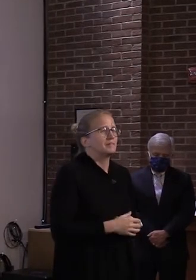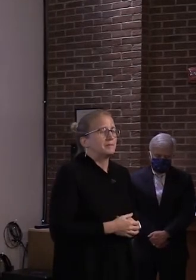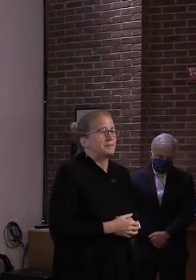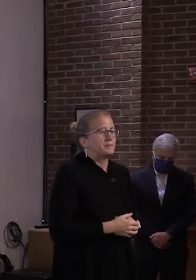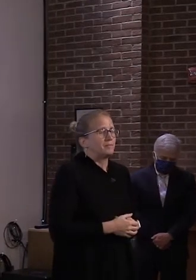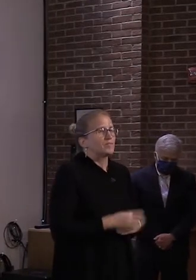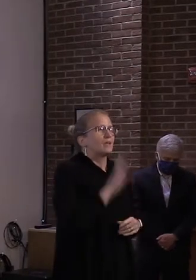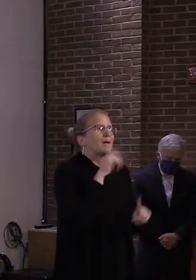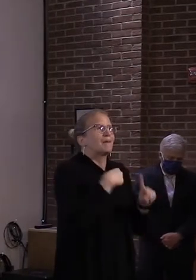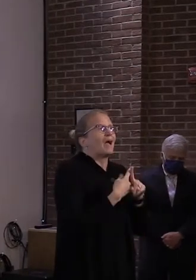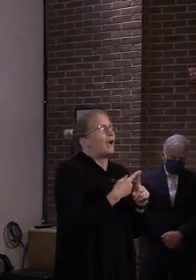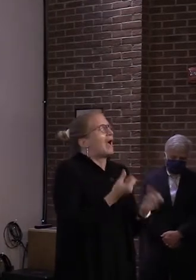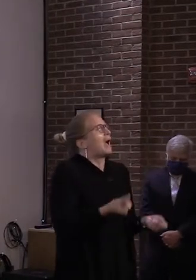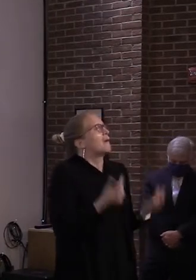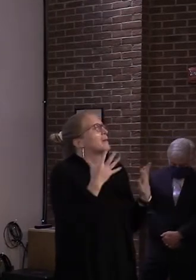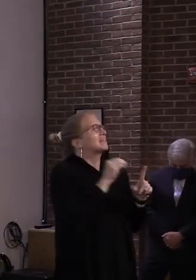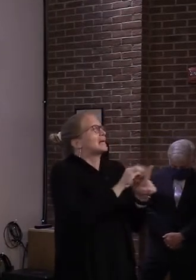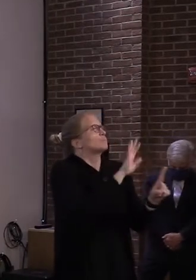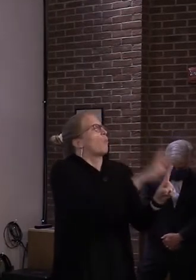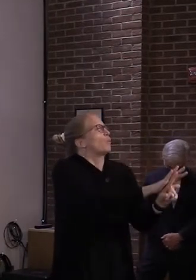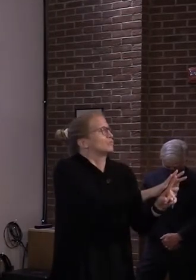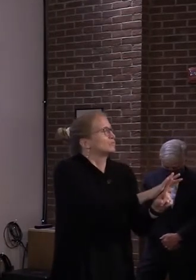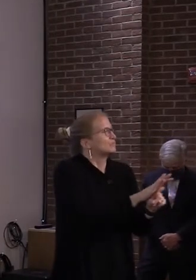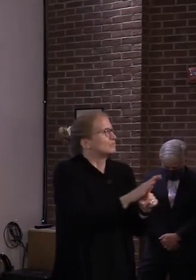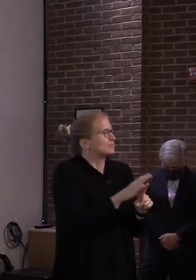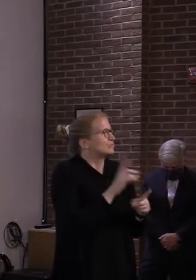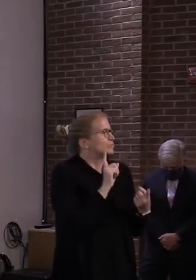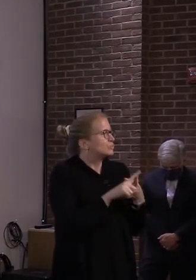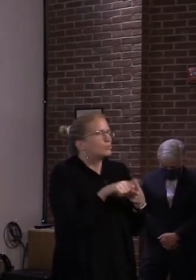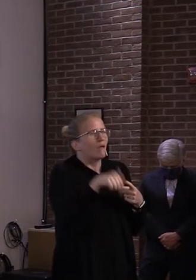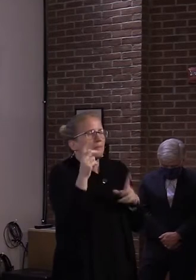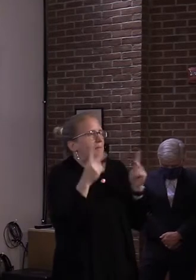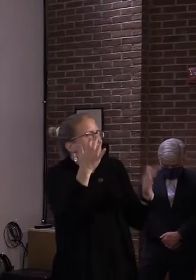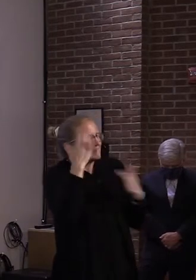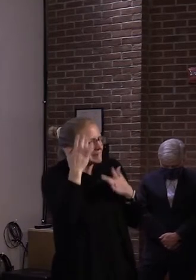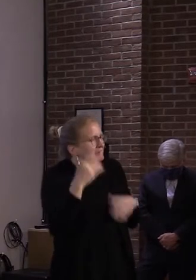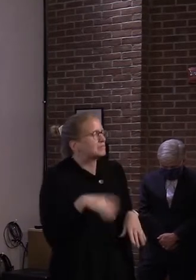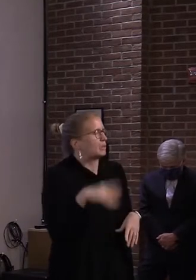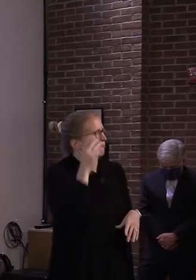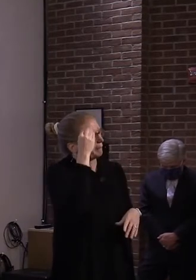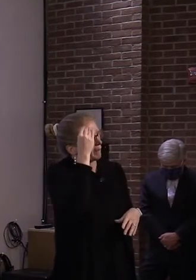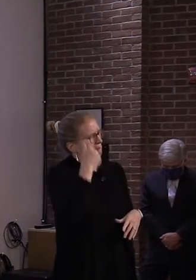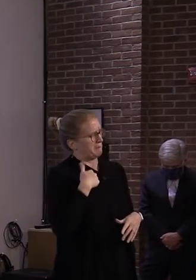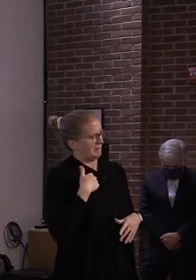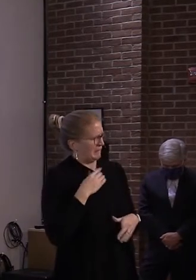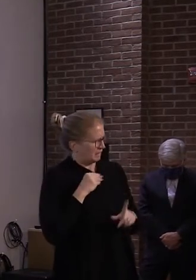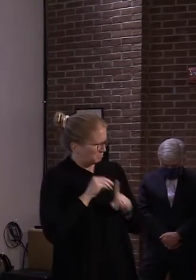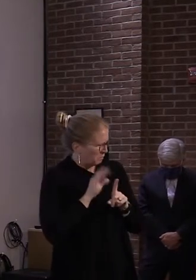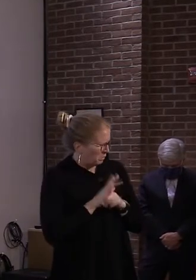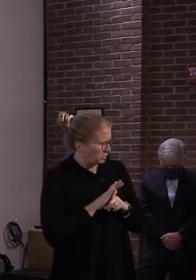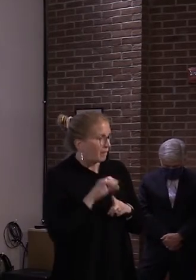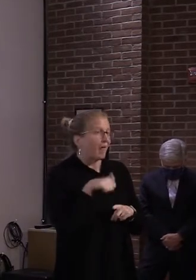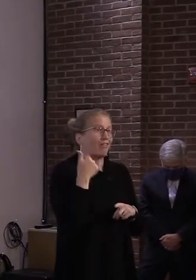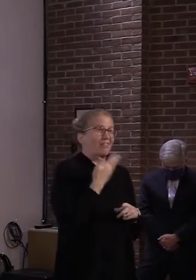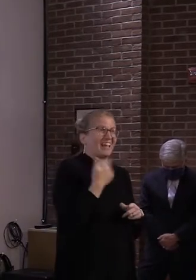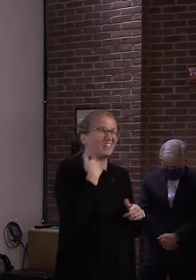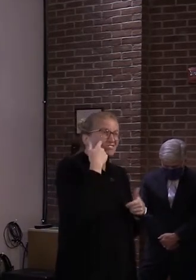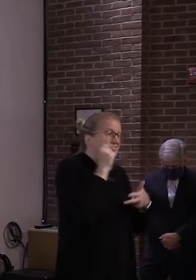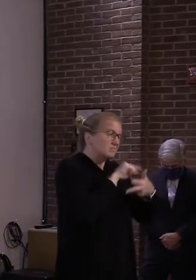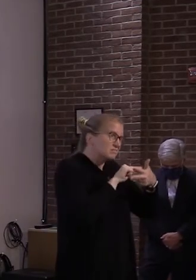An exposure budget is just what it says. It's how many of those three things are happening in your day to